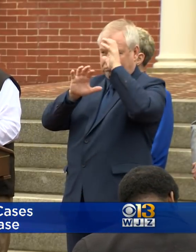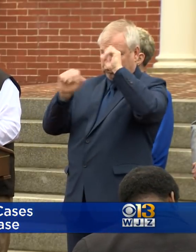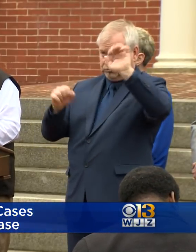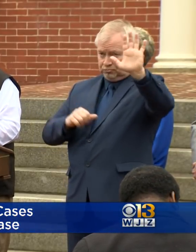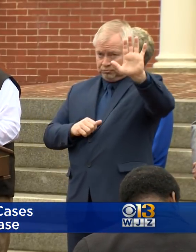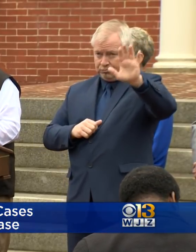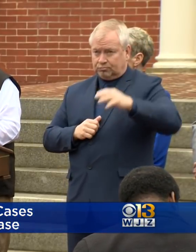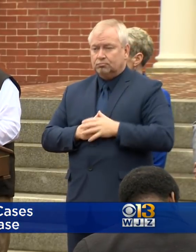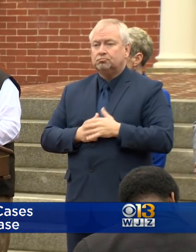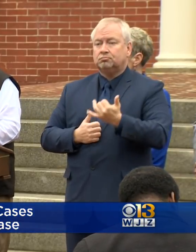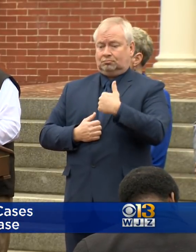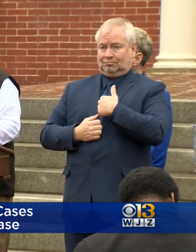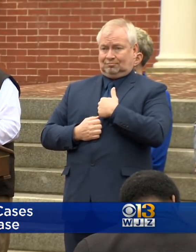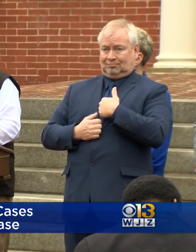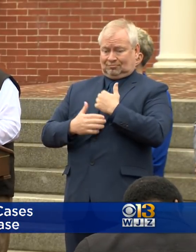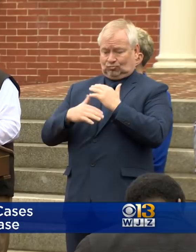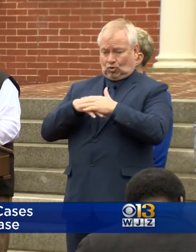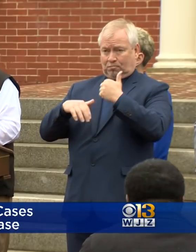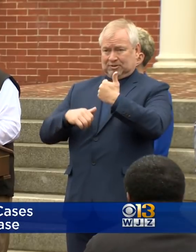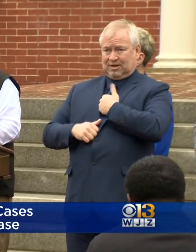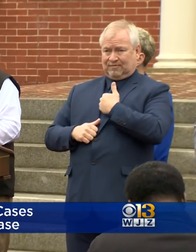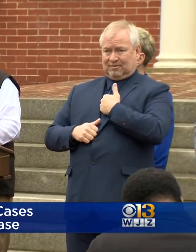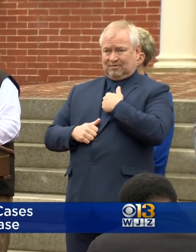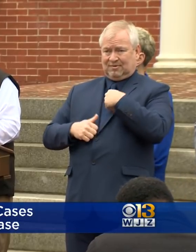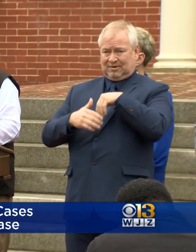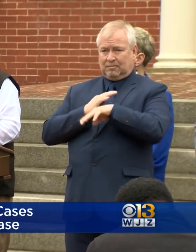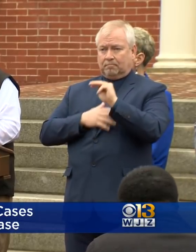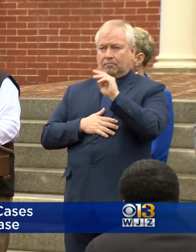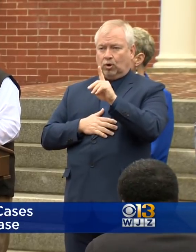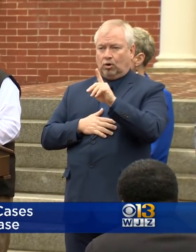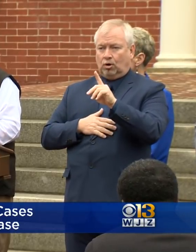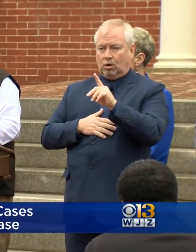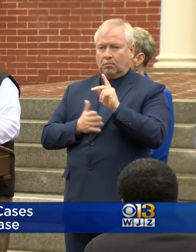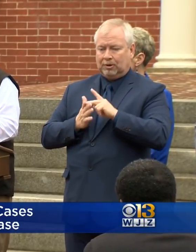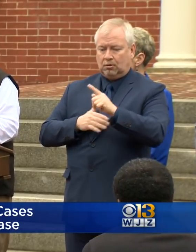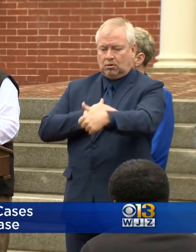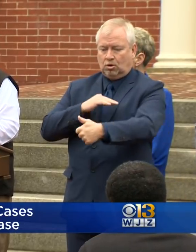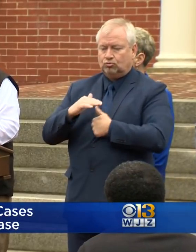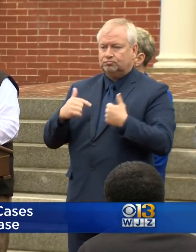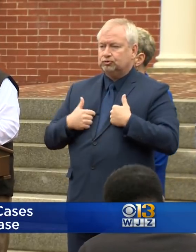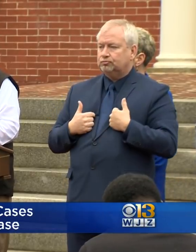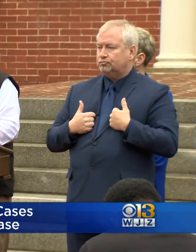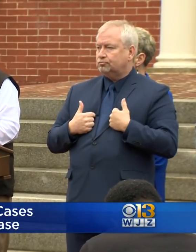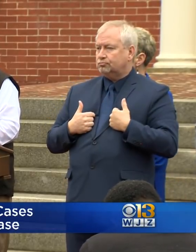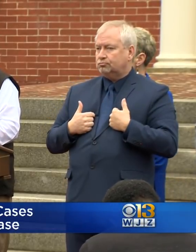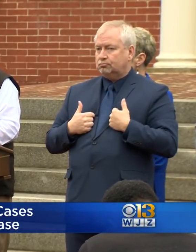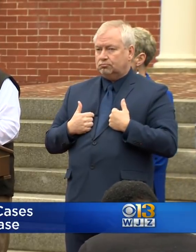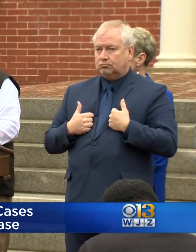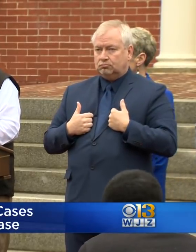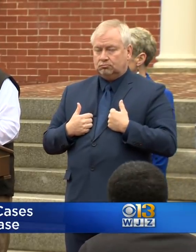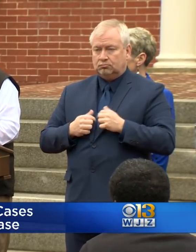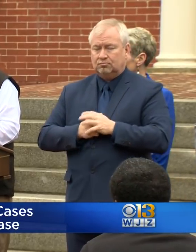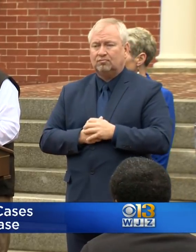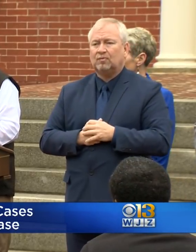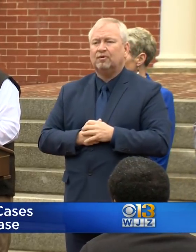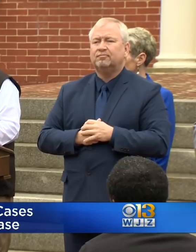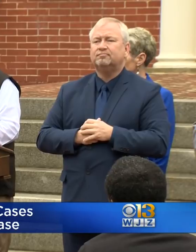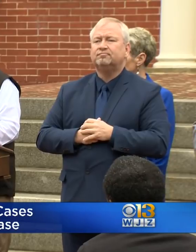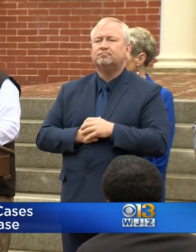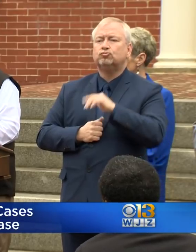call them up as the commander in chief in Maryland, they work under my direction. The adjutant general reports to either one of